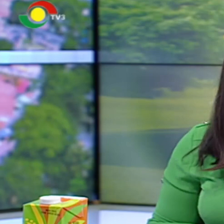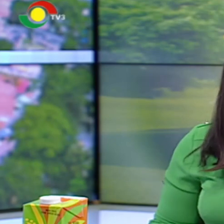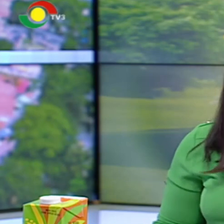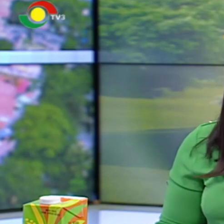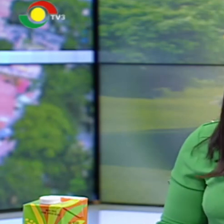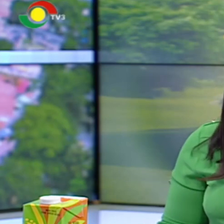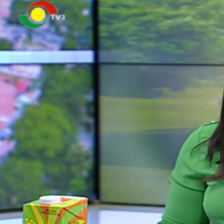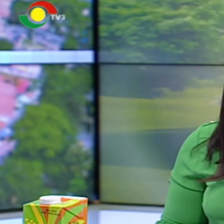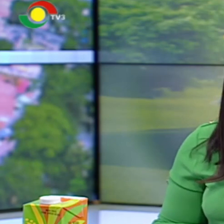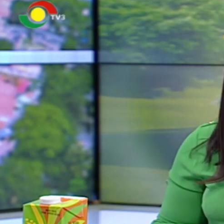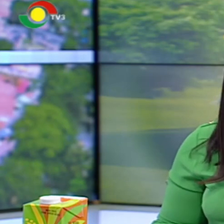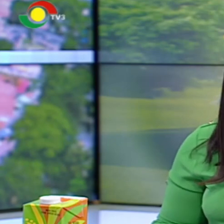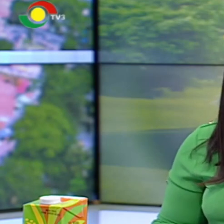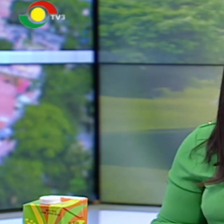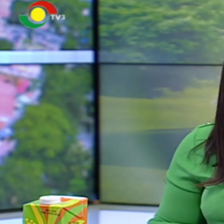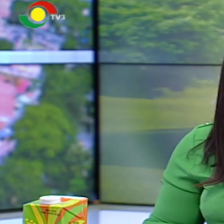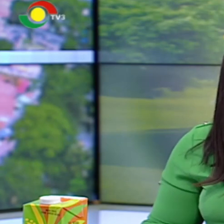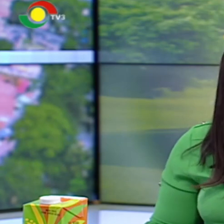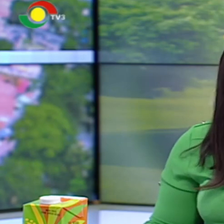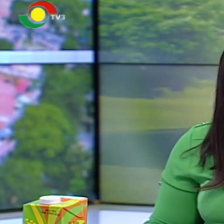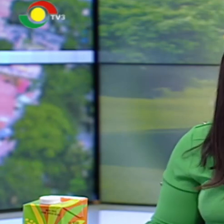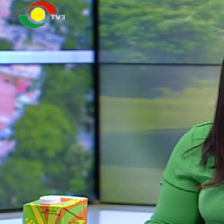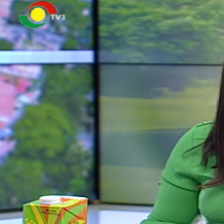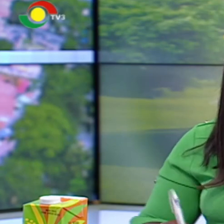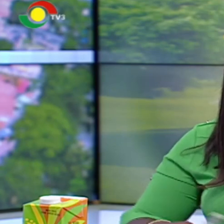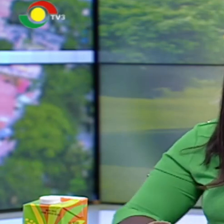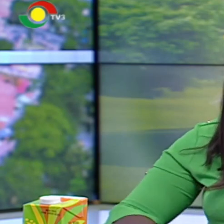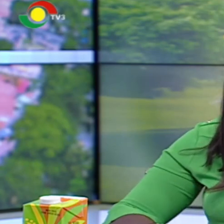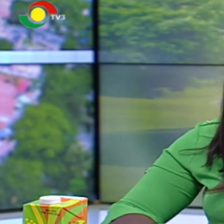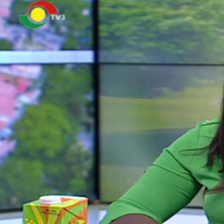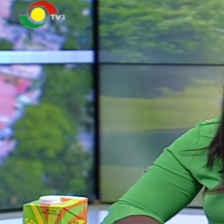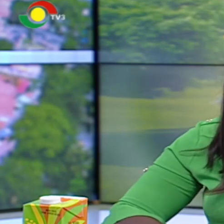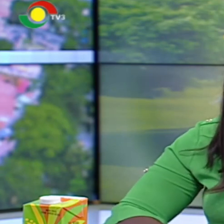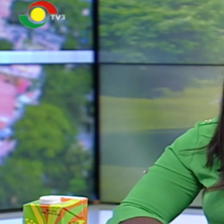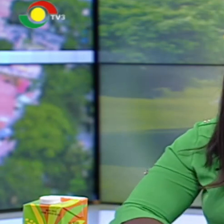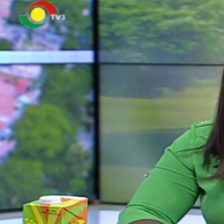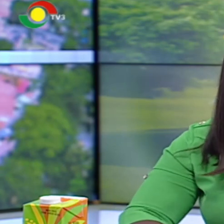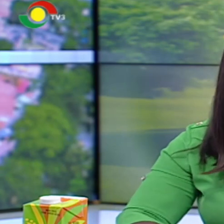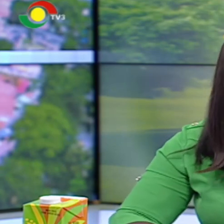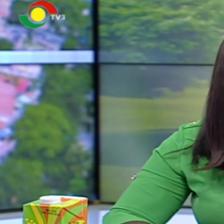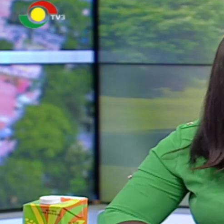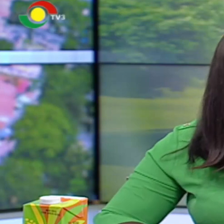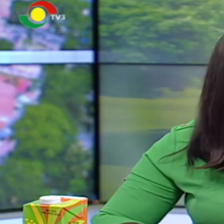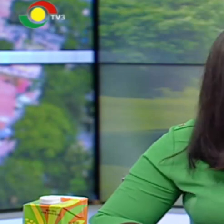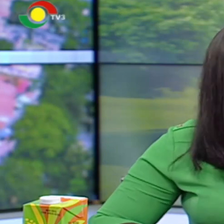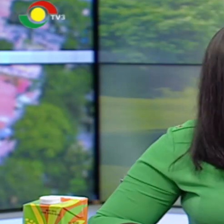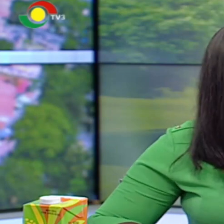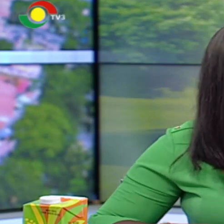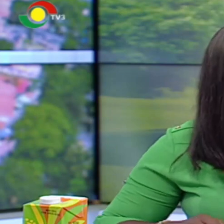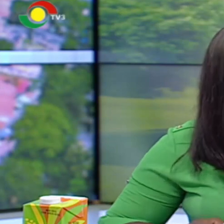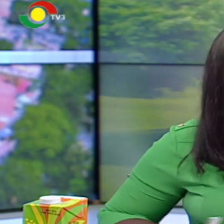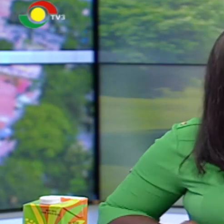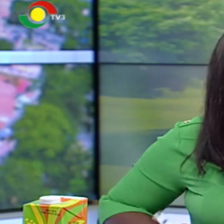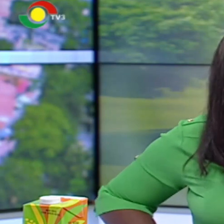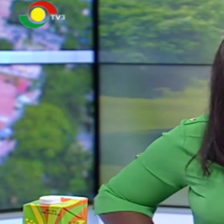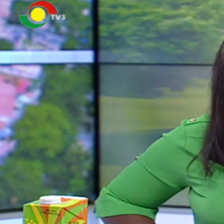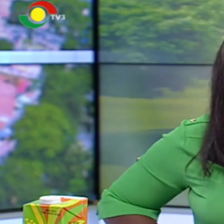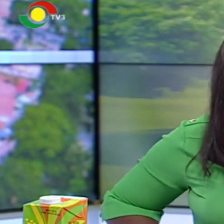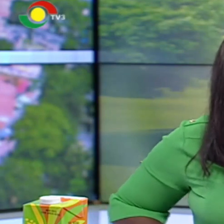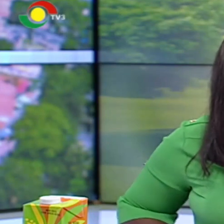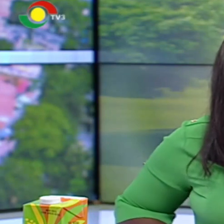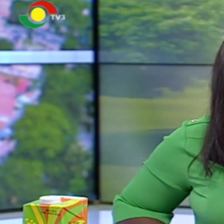we have 1. And Eastern Region, we have 1. And so this is the breakdown for us. I think for me, my colleagues,